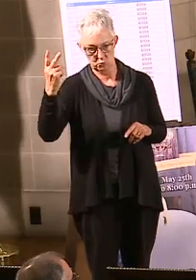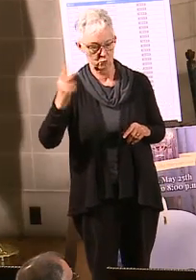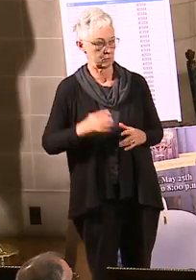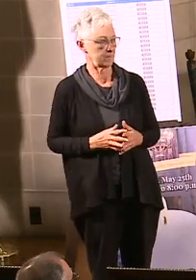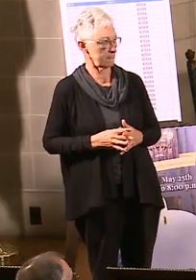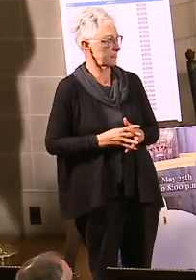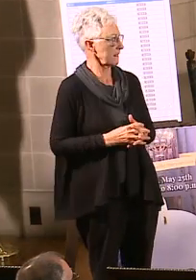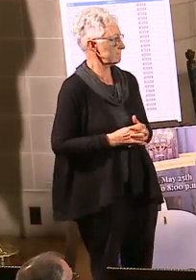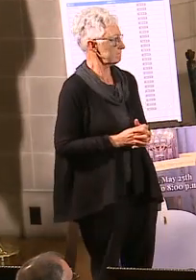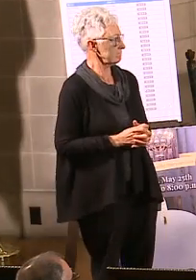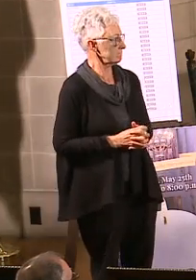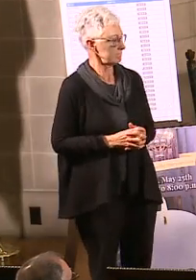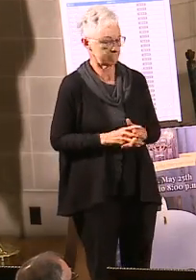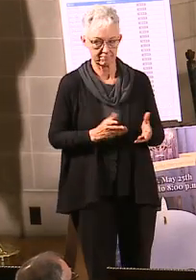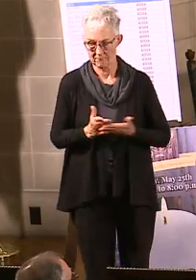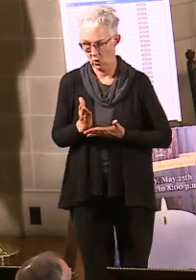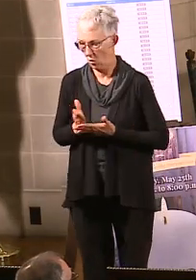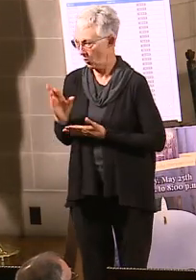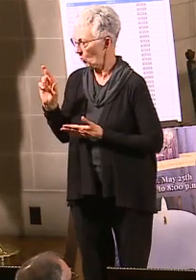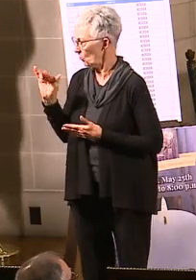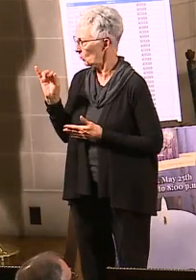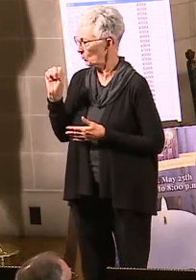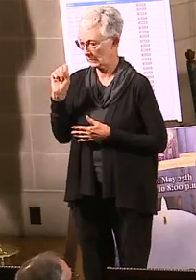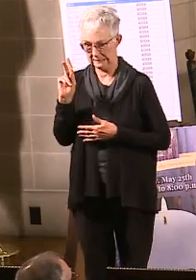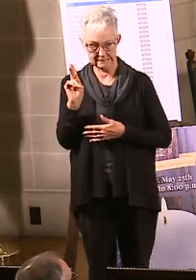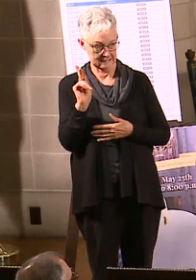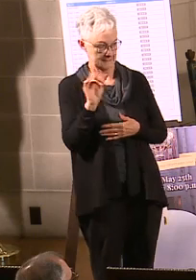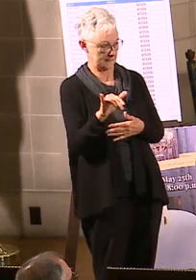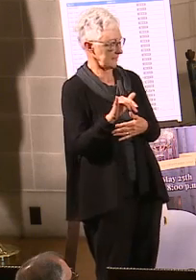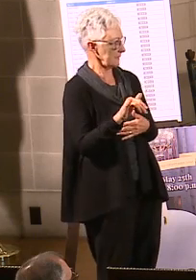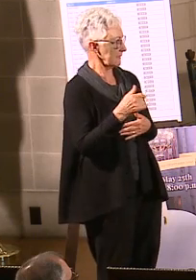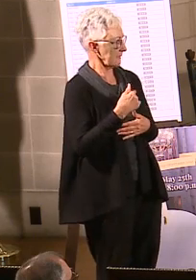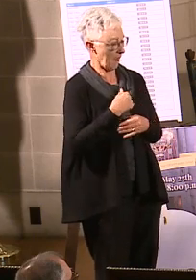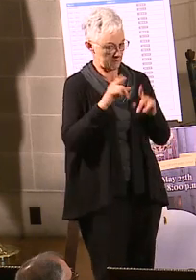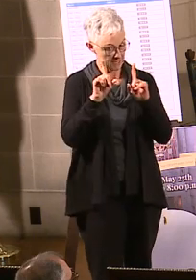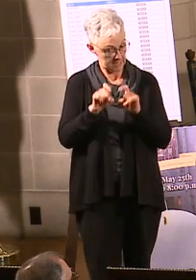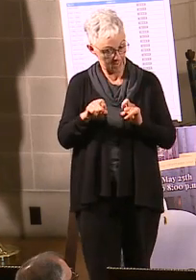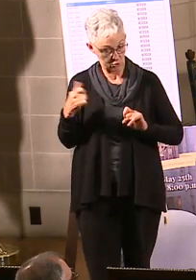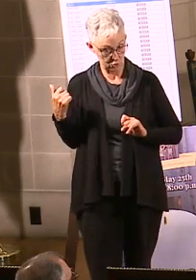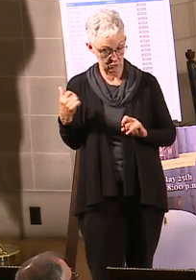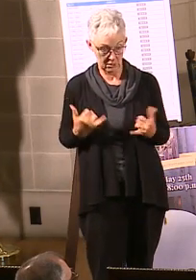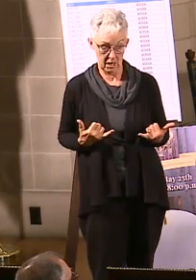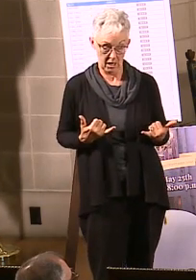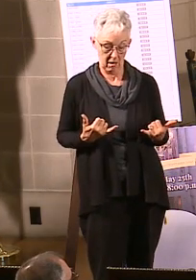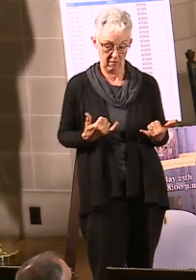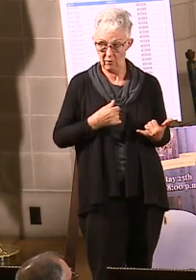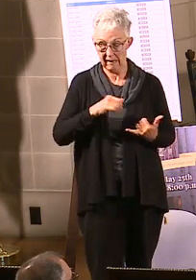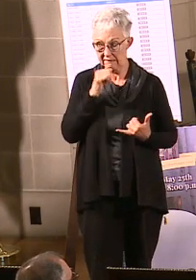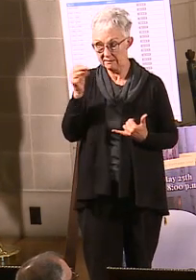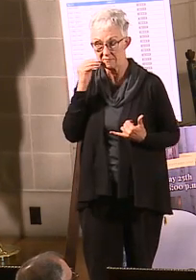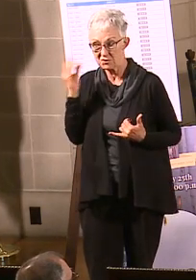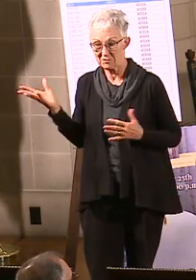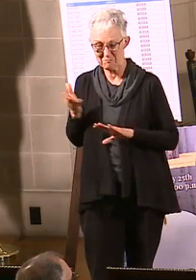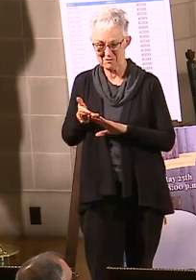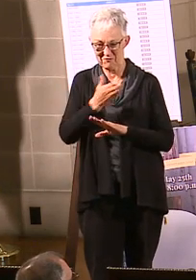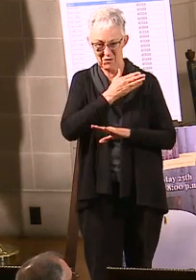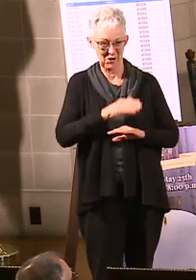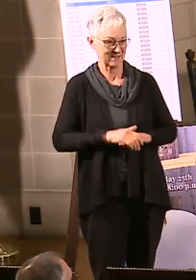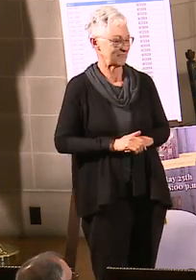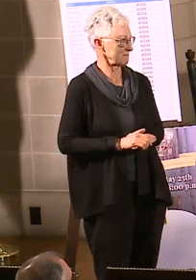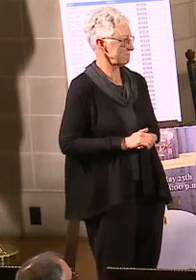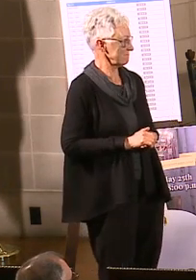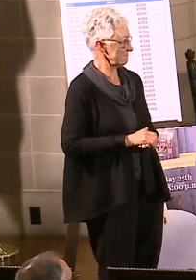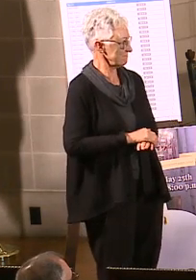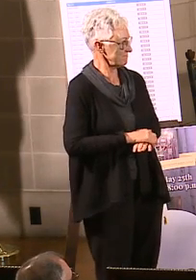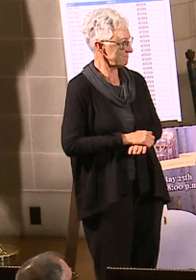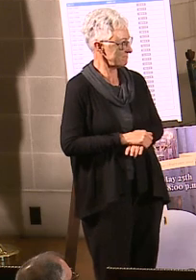All right, so this is a little risky, John, because we didn't talk about this ahead of time, so, but I'm going to test you, I'm going to quiz you. Uh-oh. The